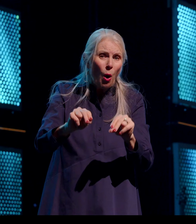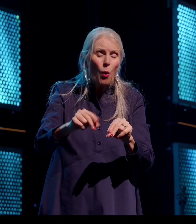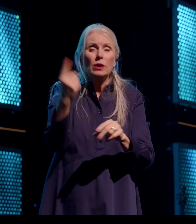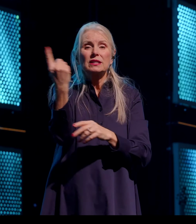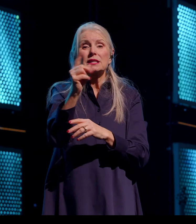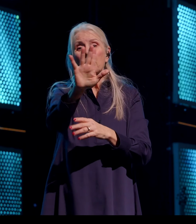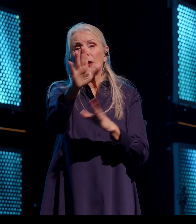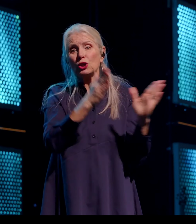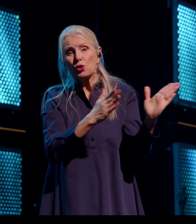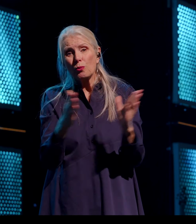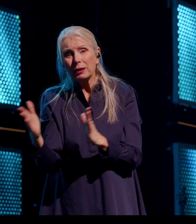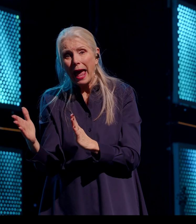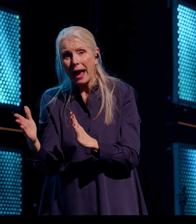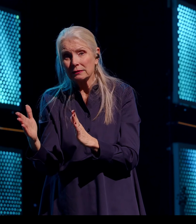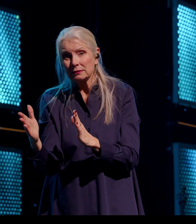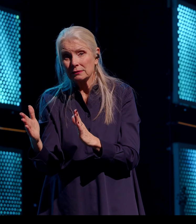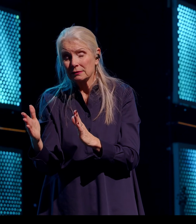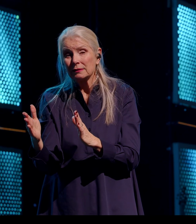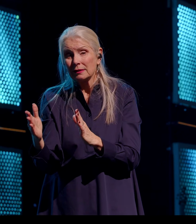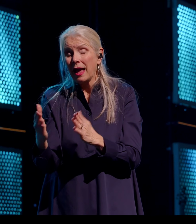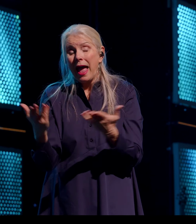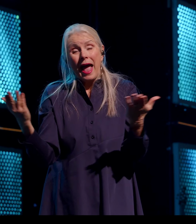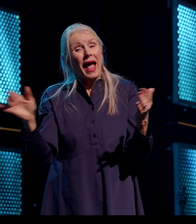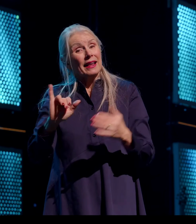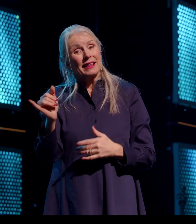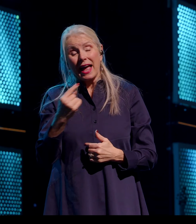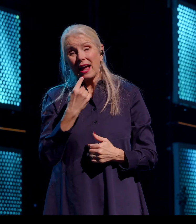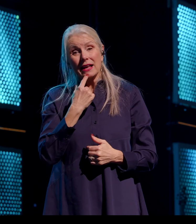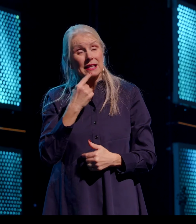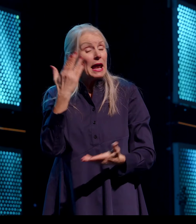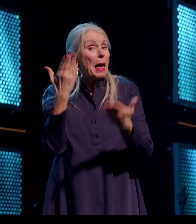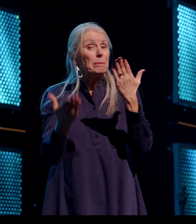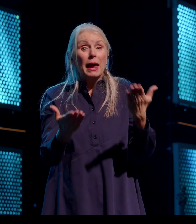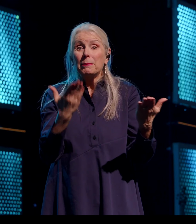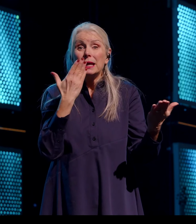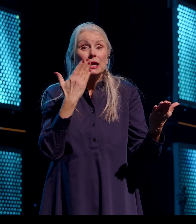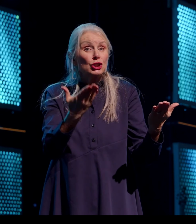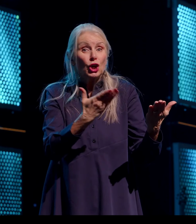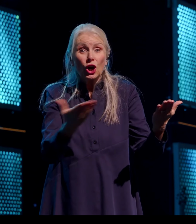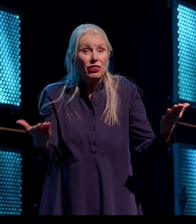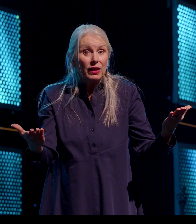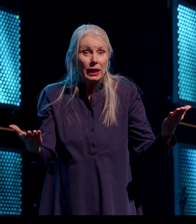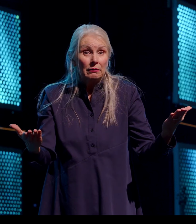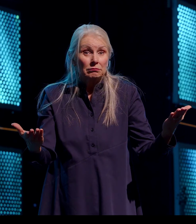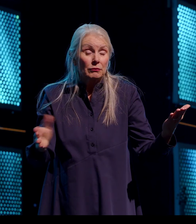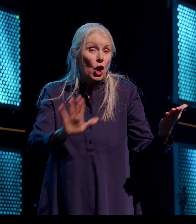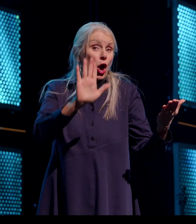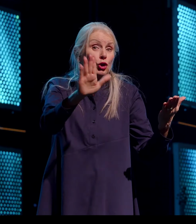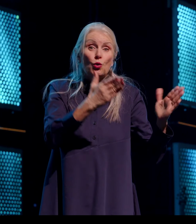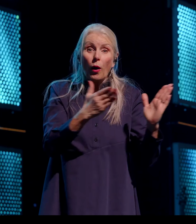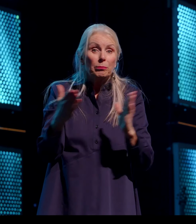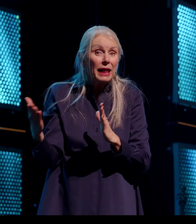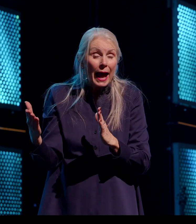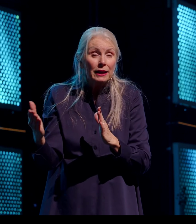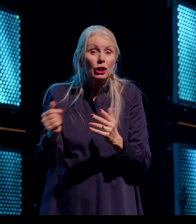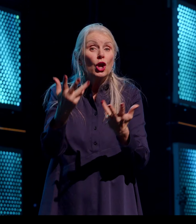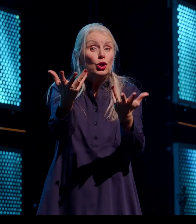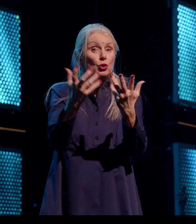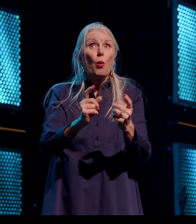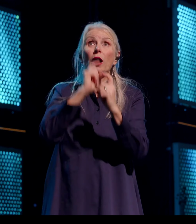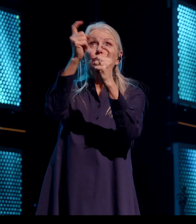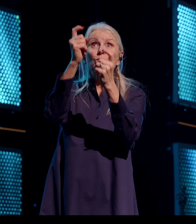planning on happening. And like I said, it could be a good thing that you're planning that you want to bring him